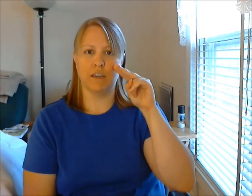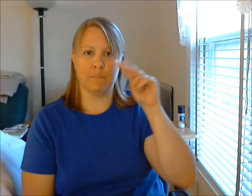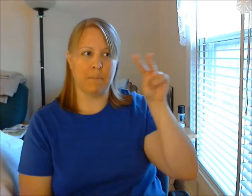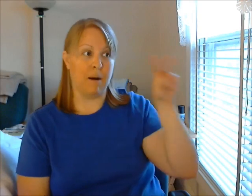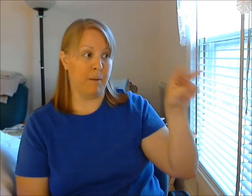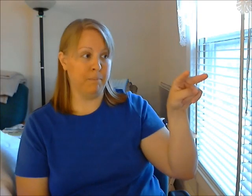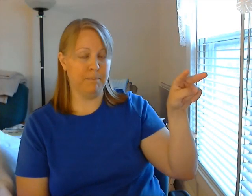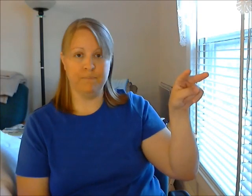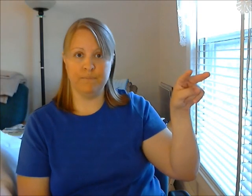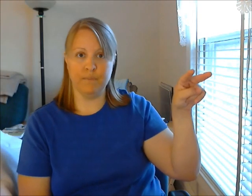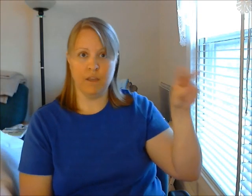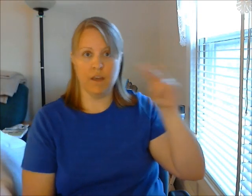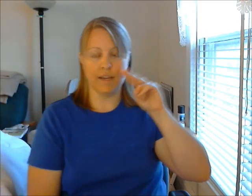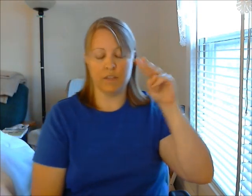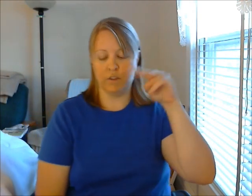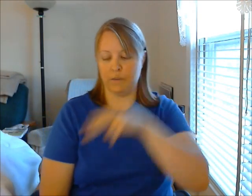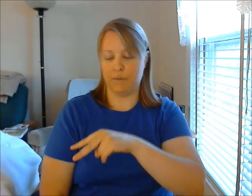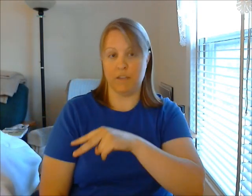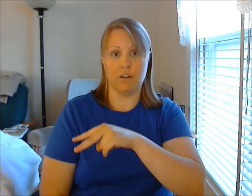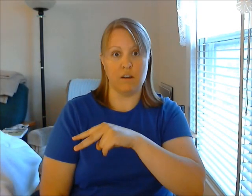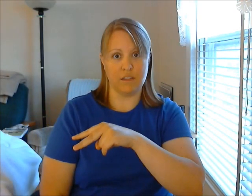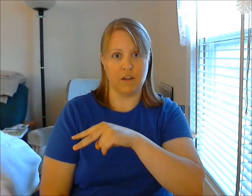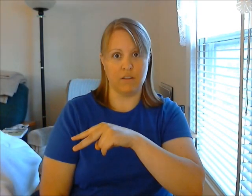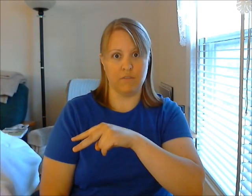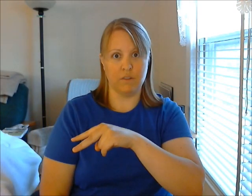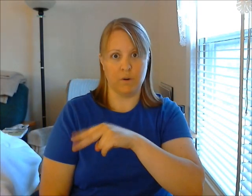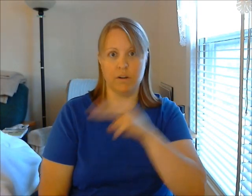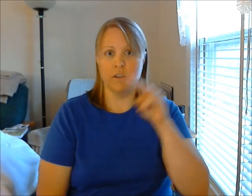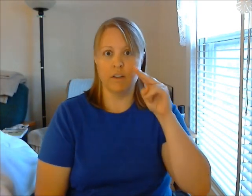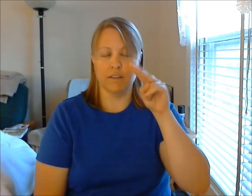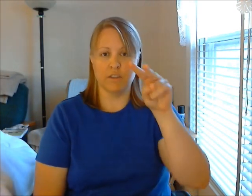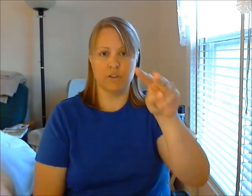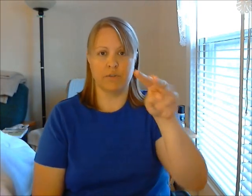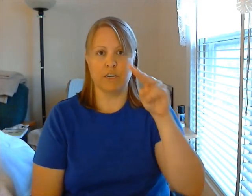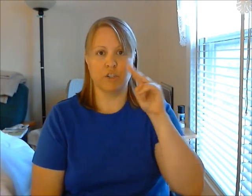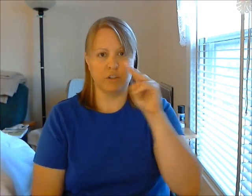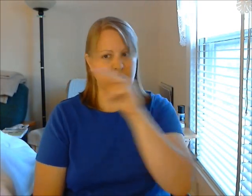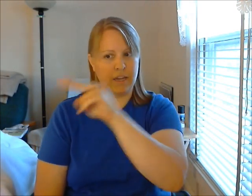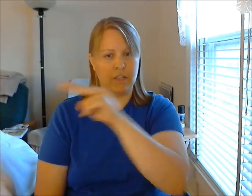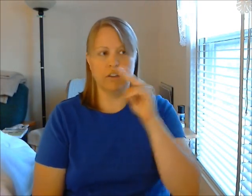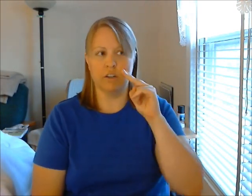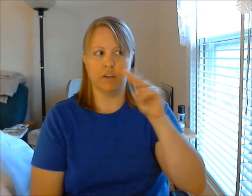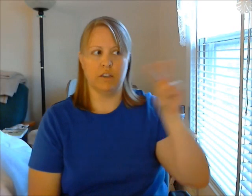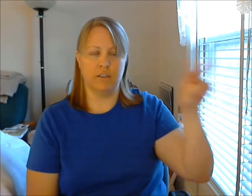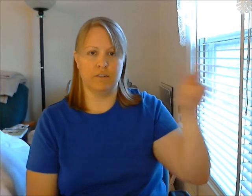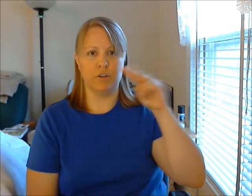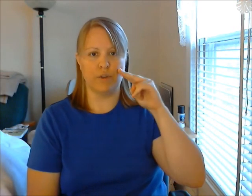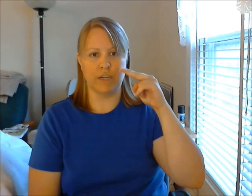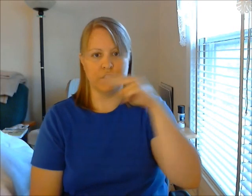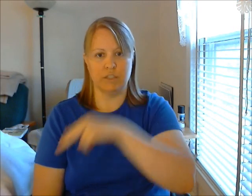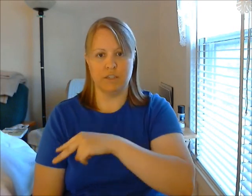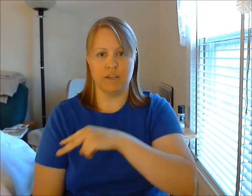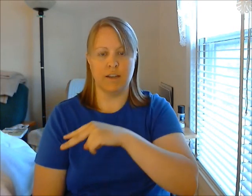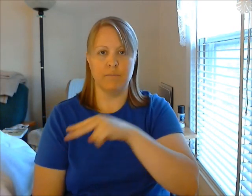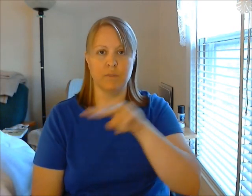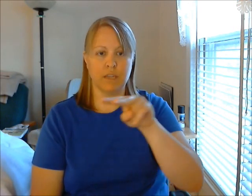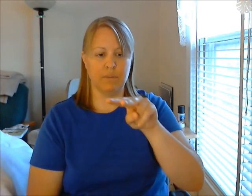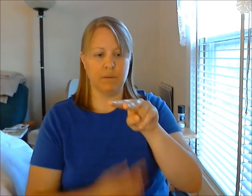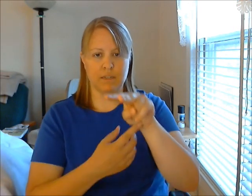my mom. I can look at my dog down on the floor. That's directional. I can look in different directions, and I'm keeping my same